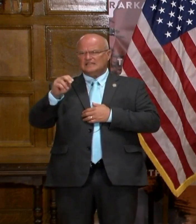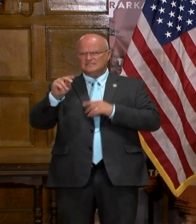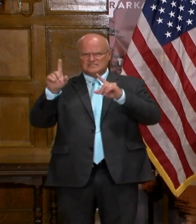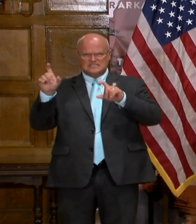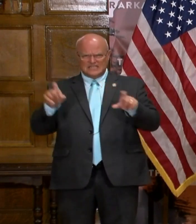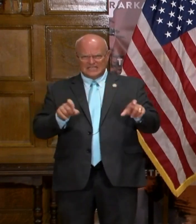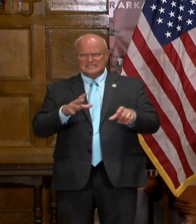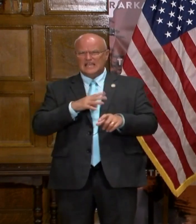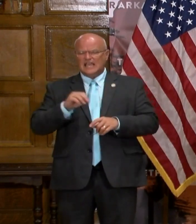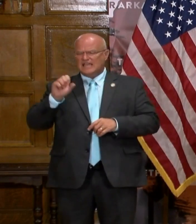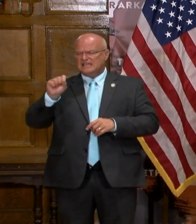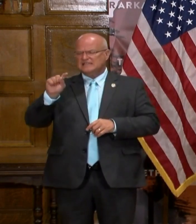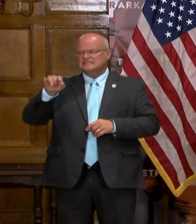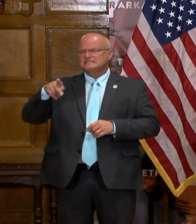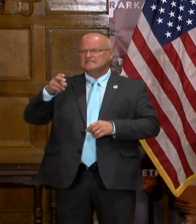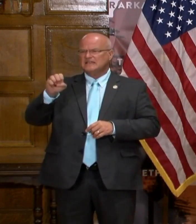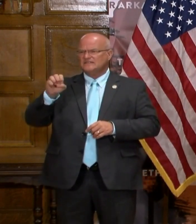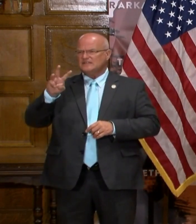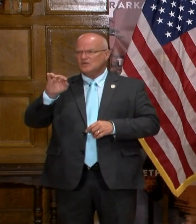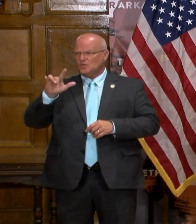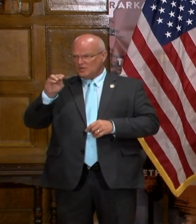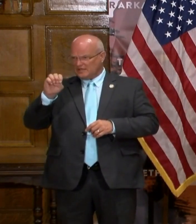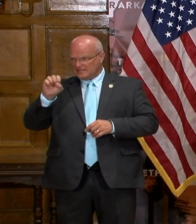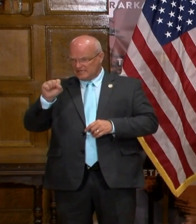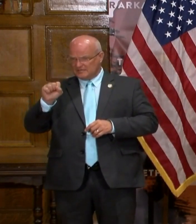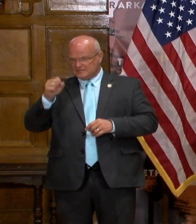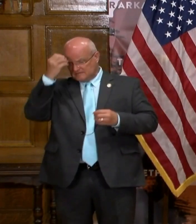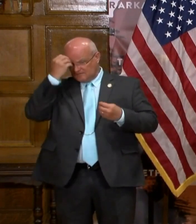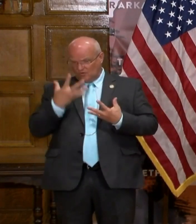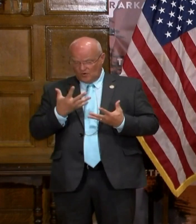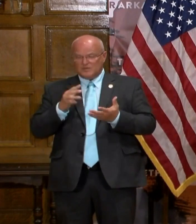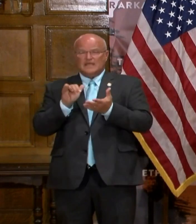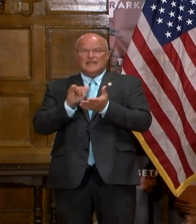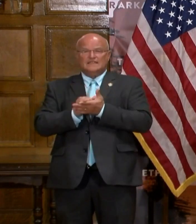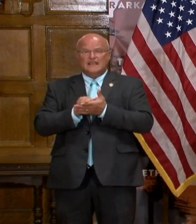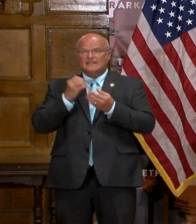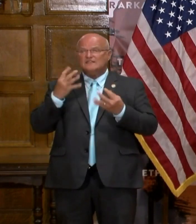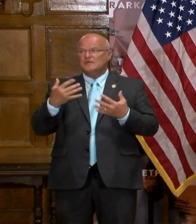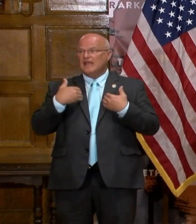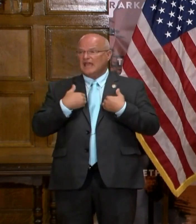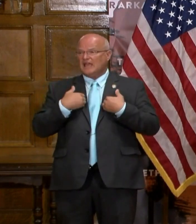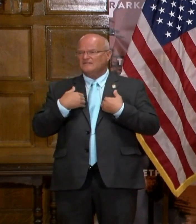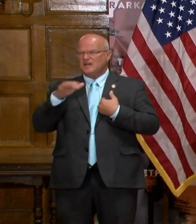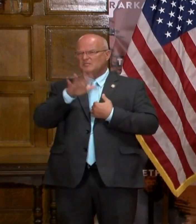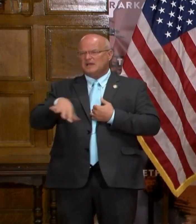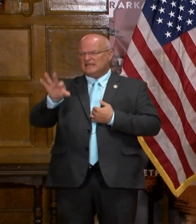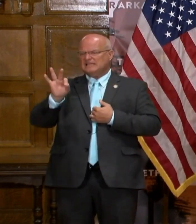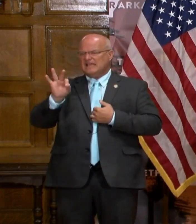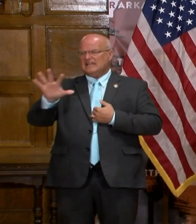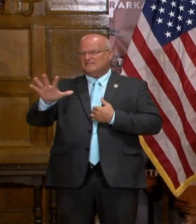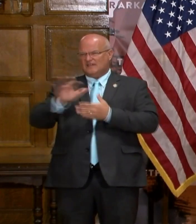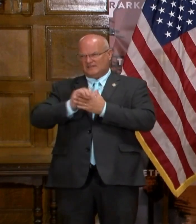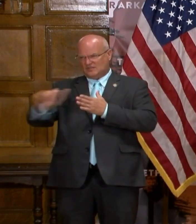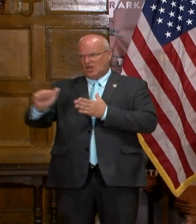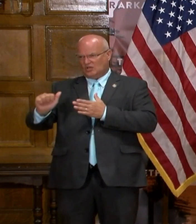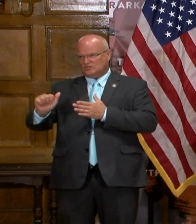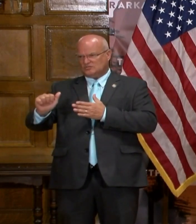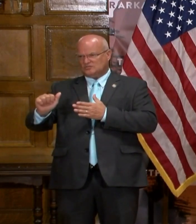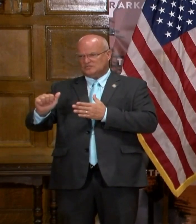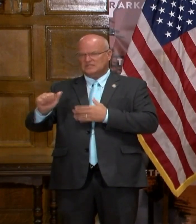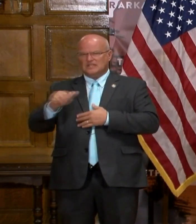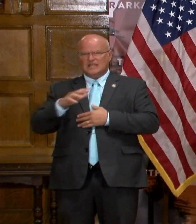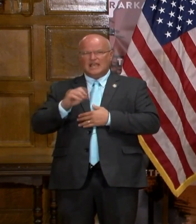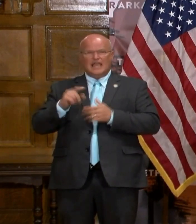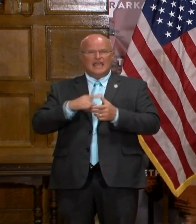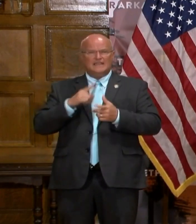and Stephanie Williams, their chief of staff, informed me that the information we have, it's around $95.